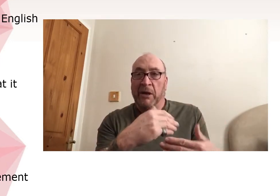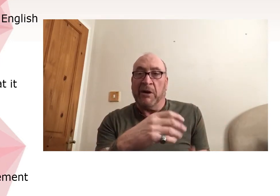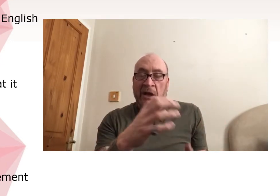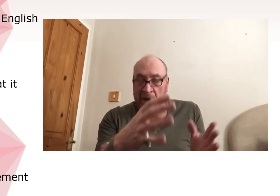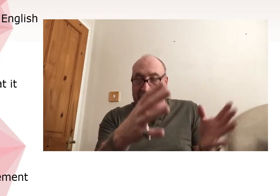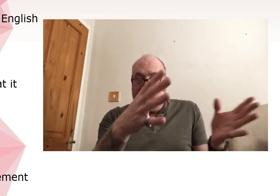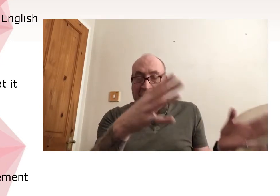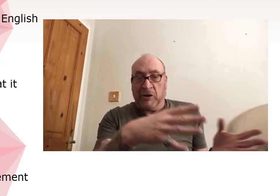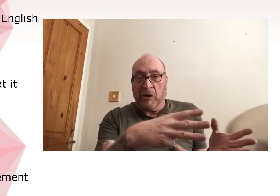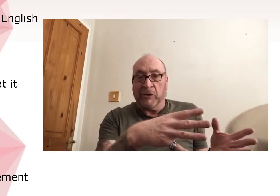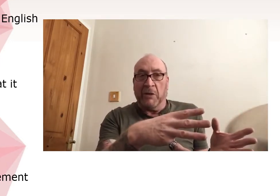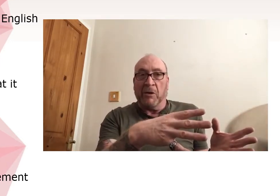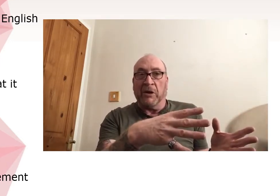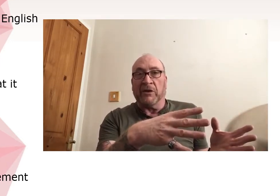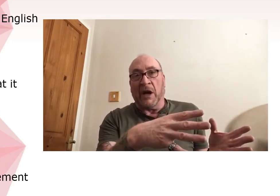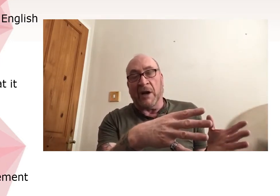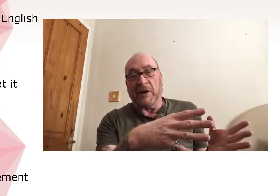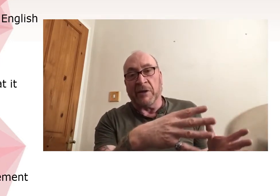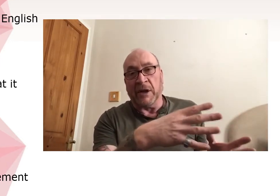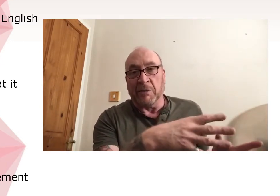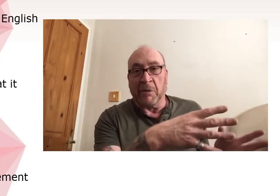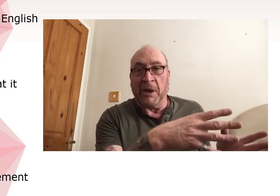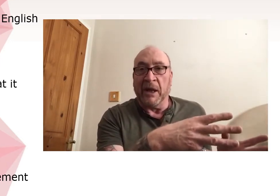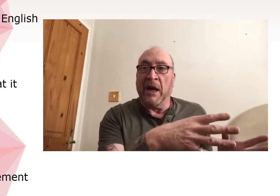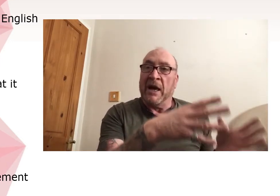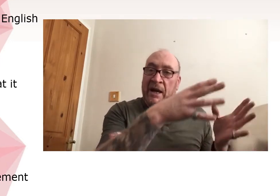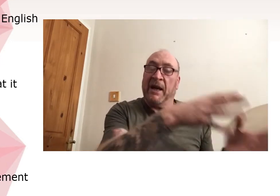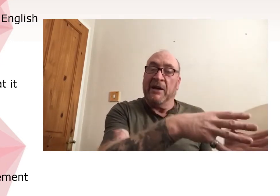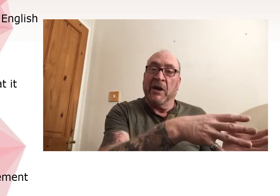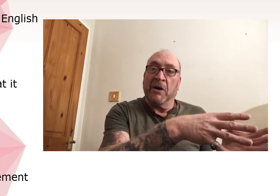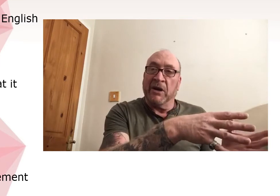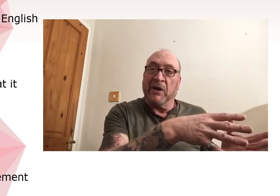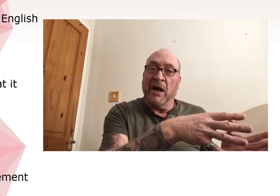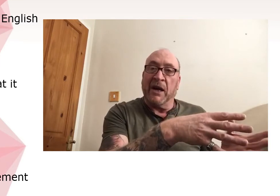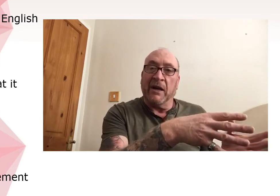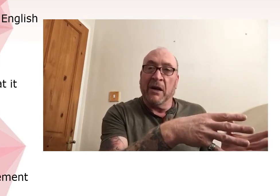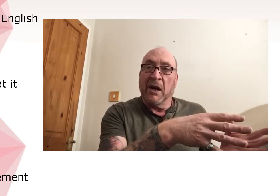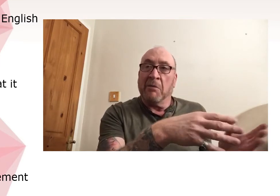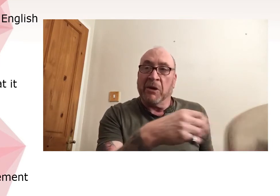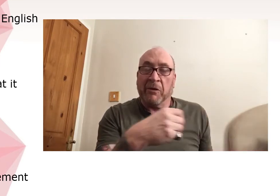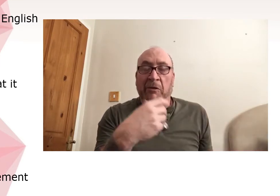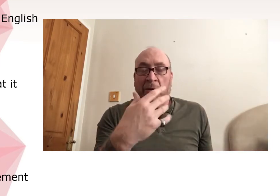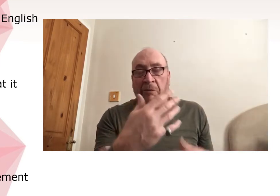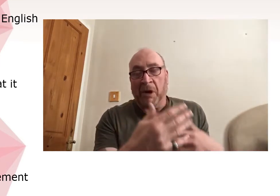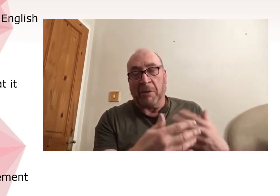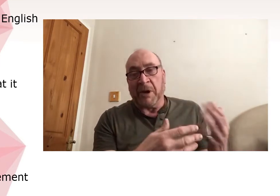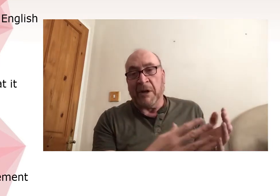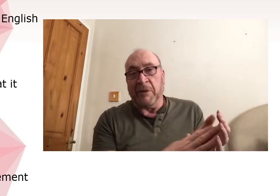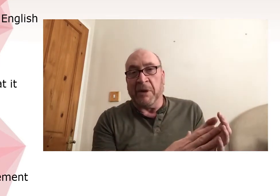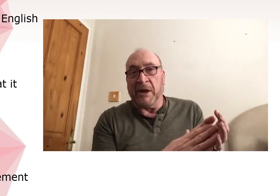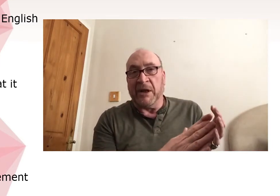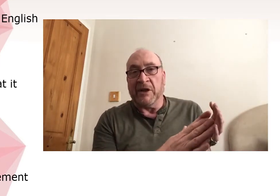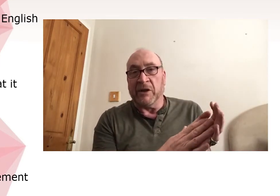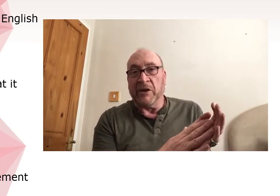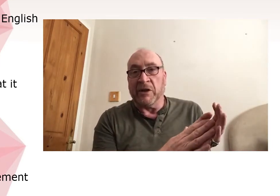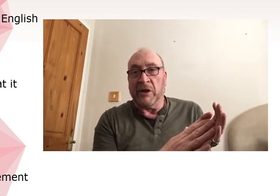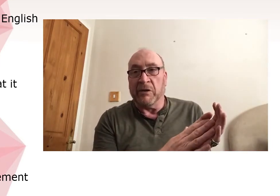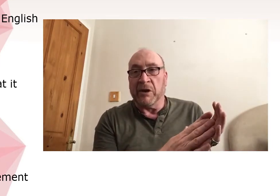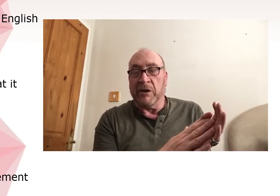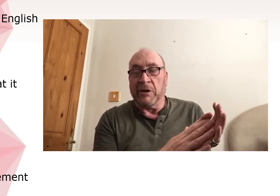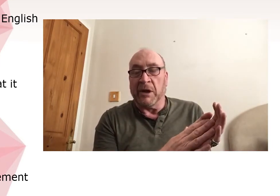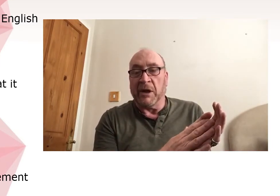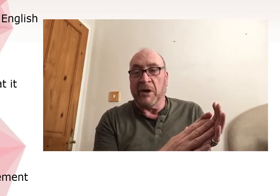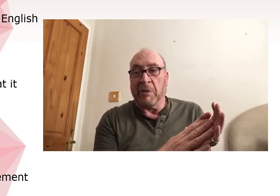way you do it. It's actually shorter, more concise. I think it's probably easier when you're signing. But the problem that if you've been conditioned